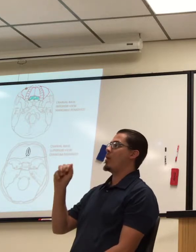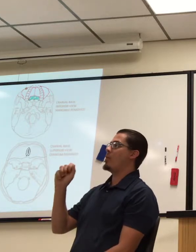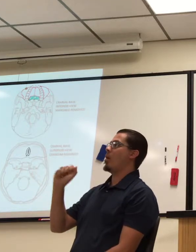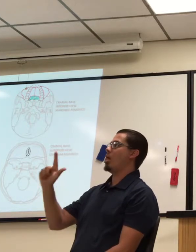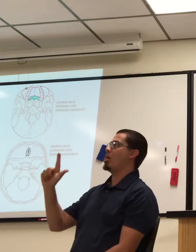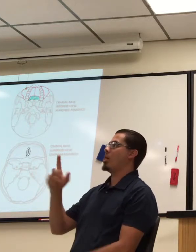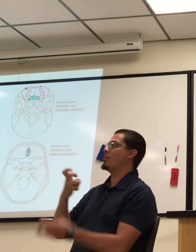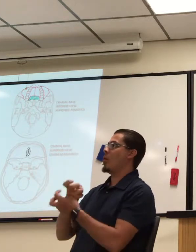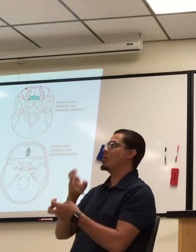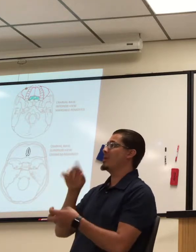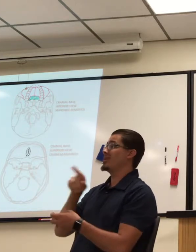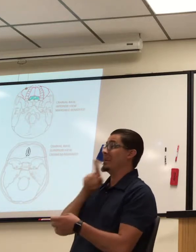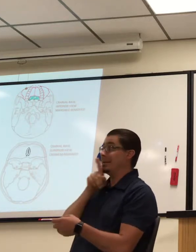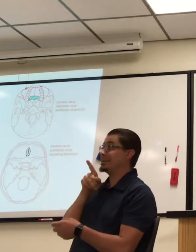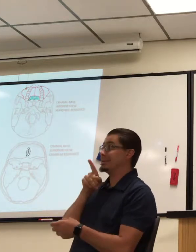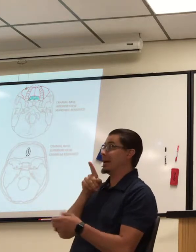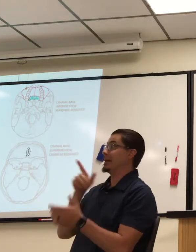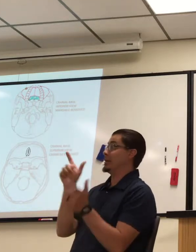skull.